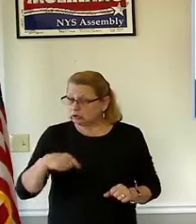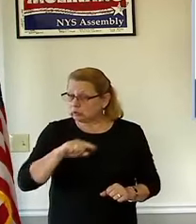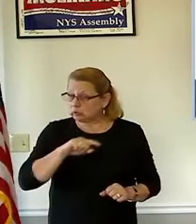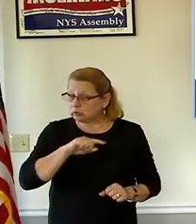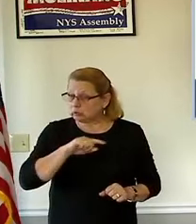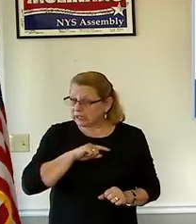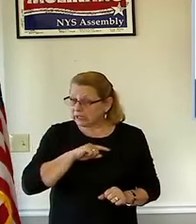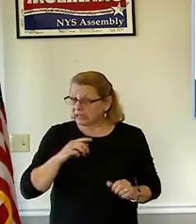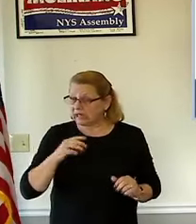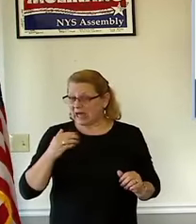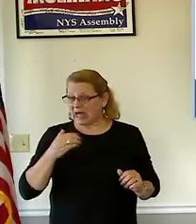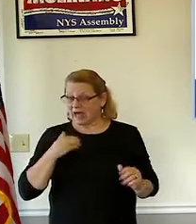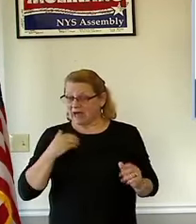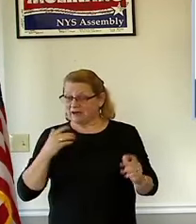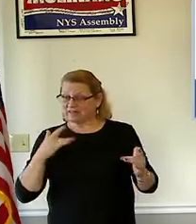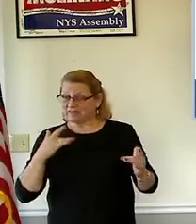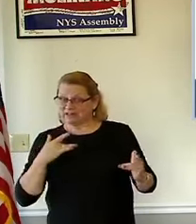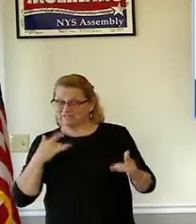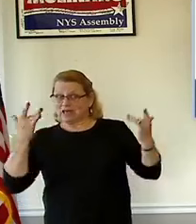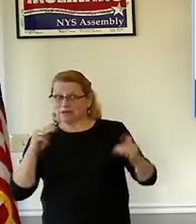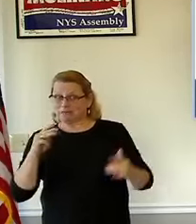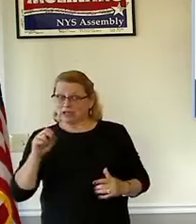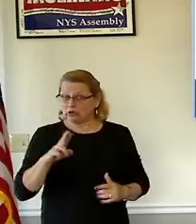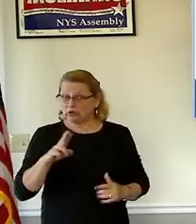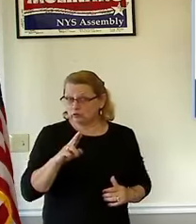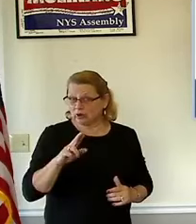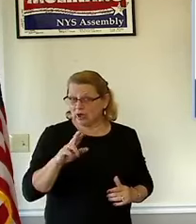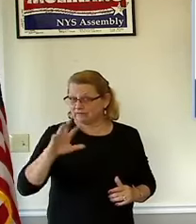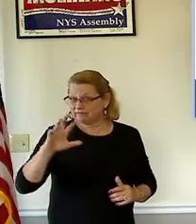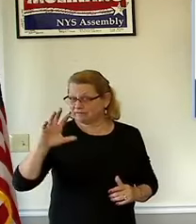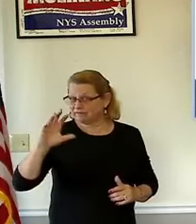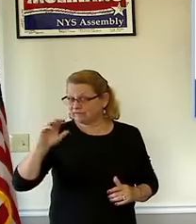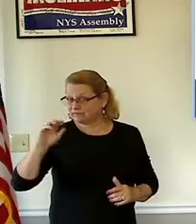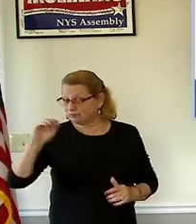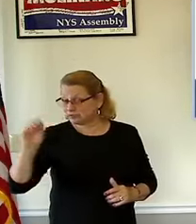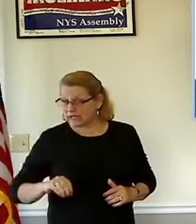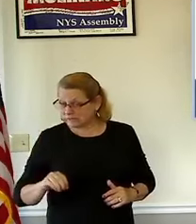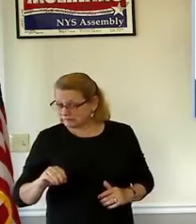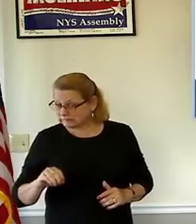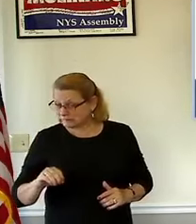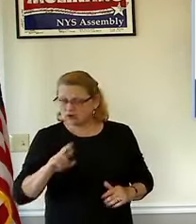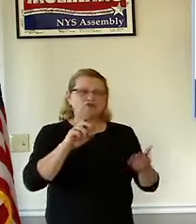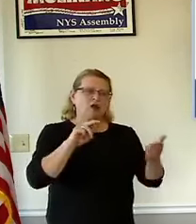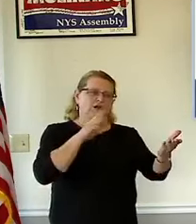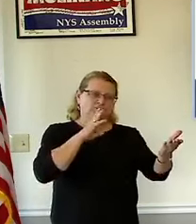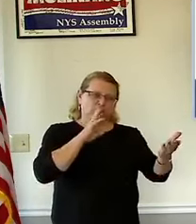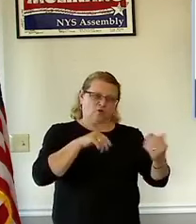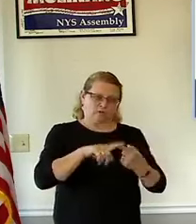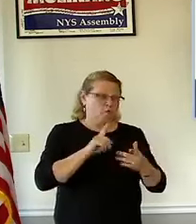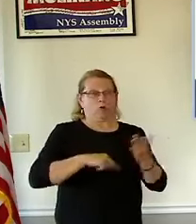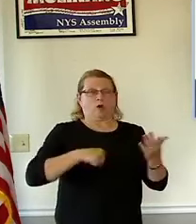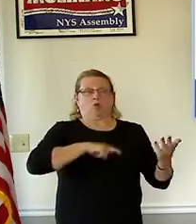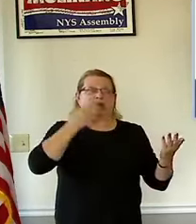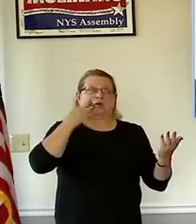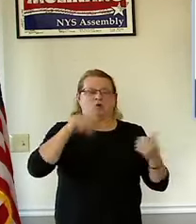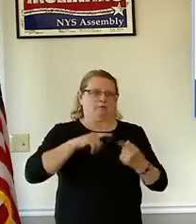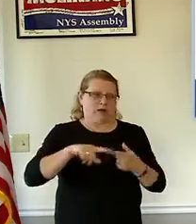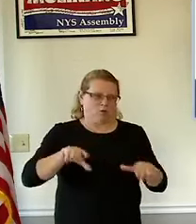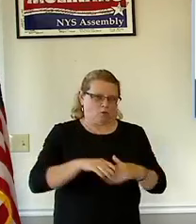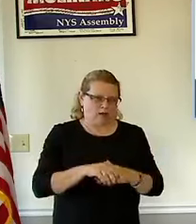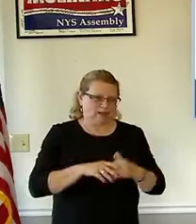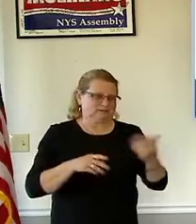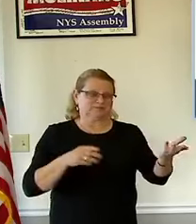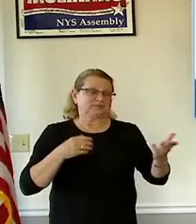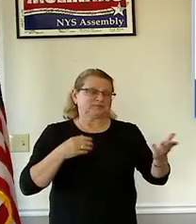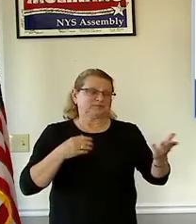an event venue at 50% capacity? But go ahead, Ron, what do we know about weddings? Yeah, well, my answer isn't going to make